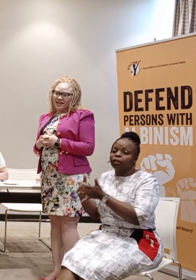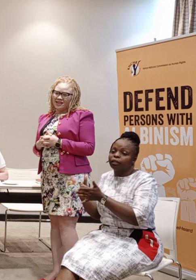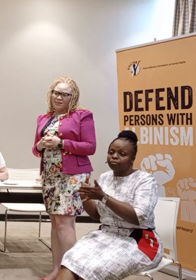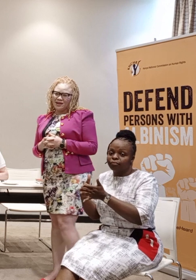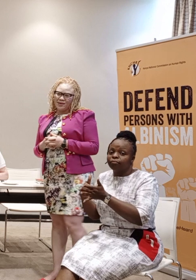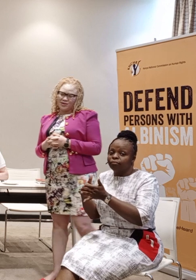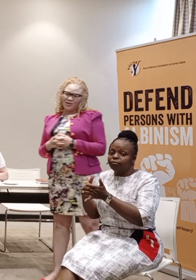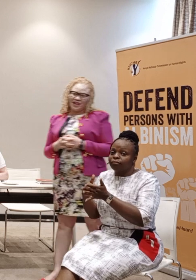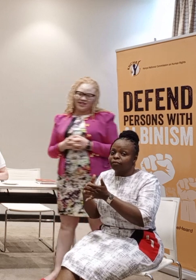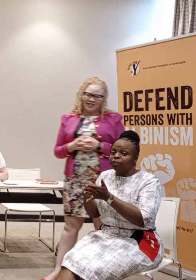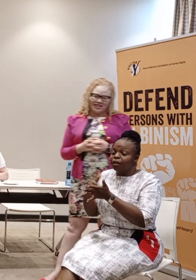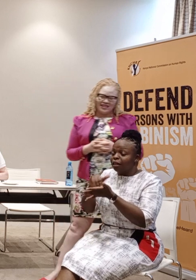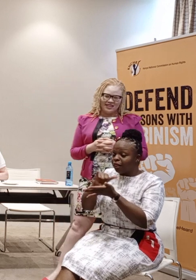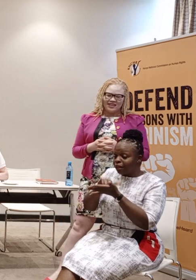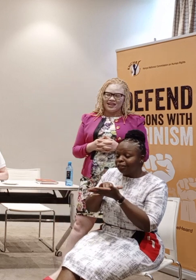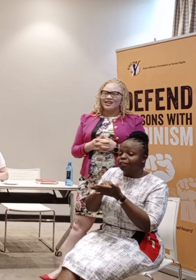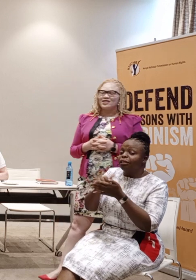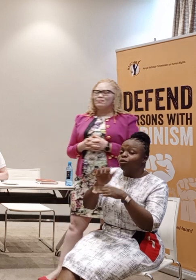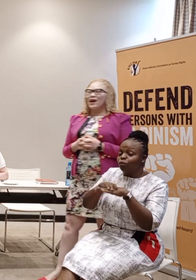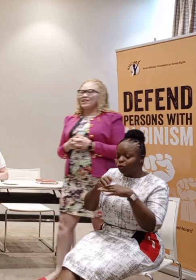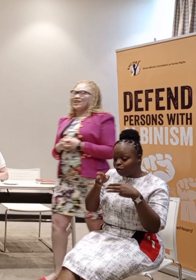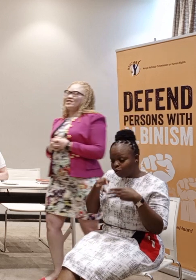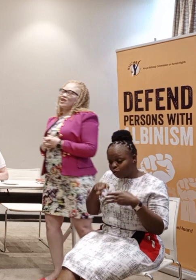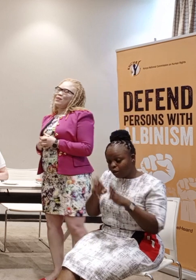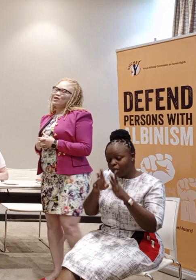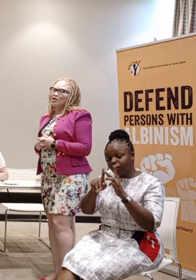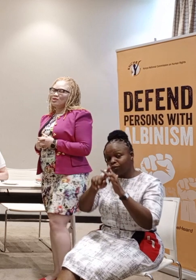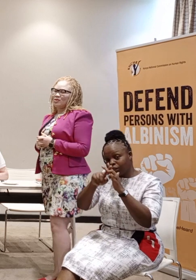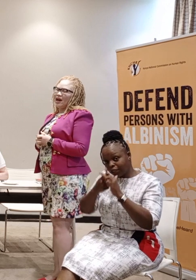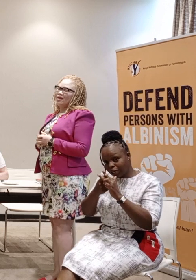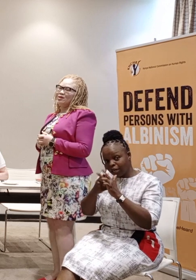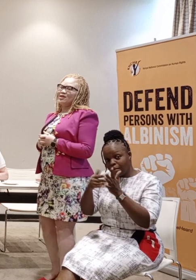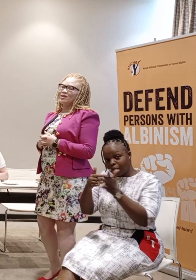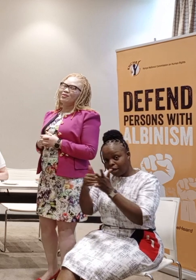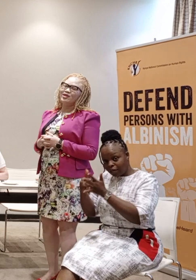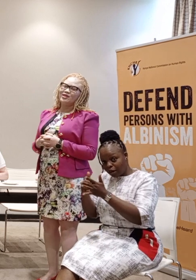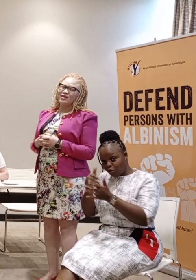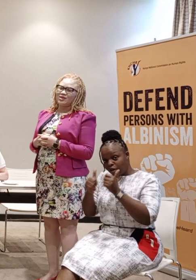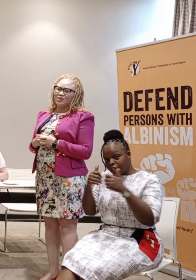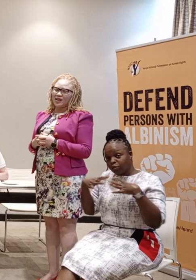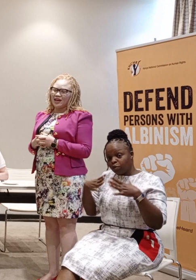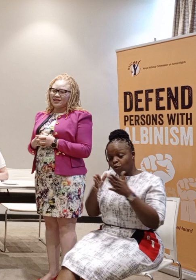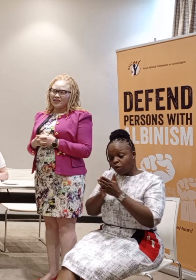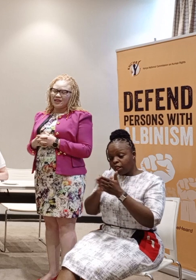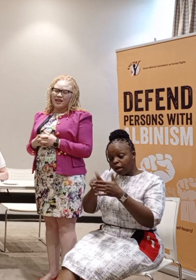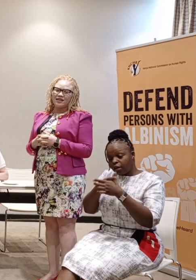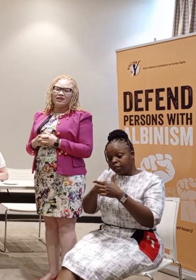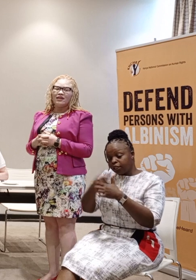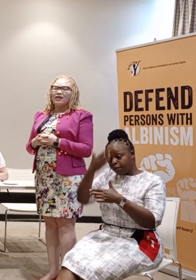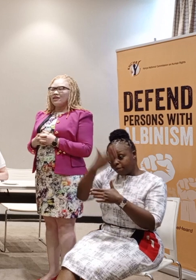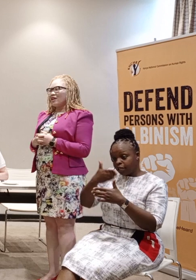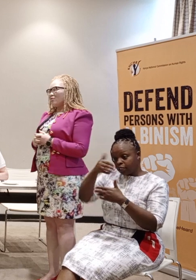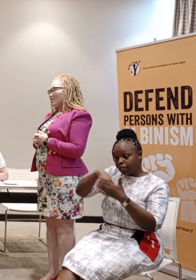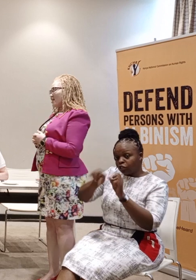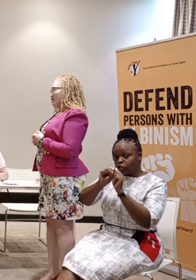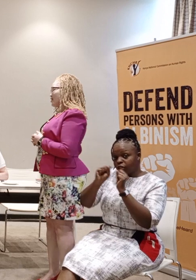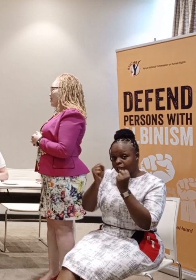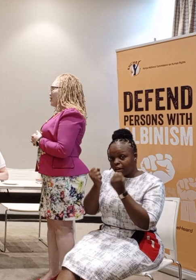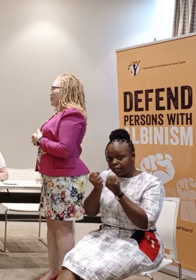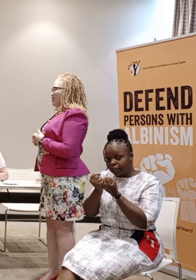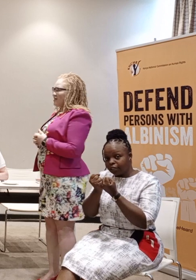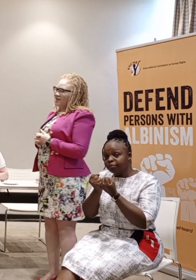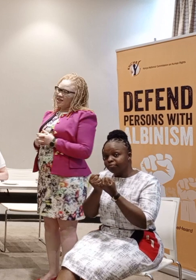Is that a better way to start? Yeah. Yeah, it's barriers that persons with albinism face in the society. And like we